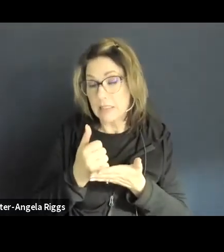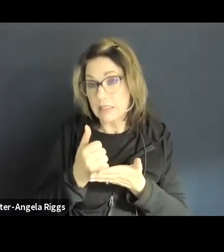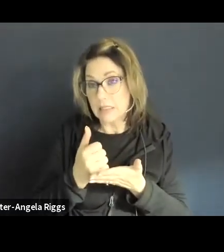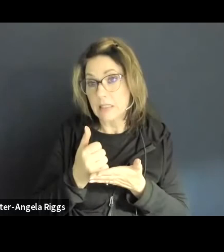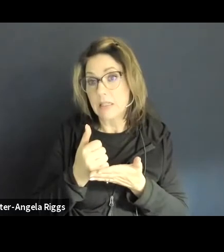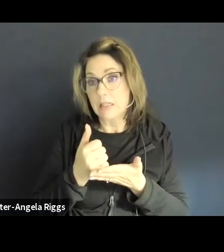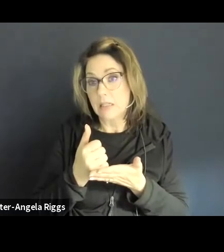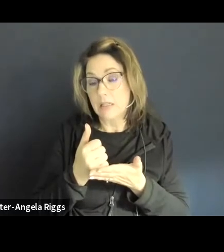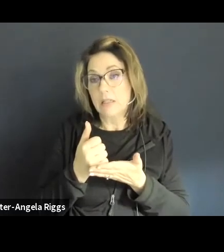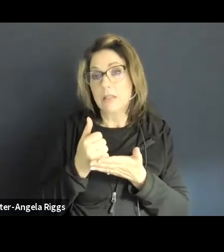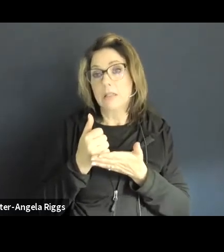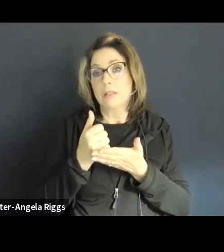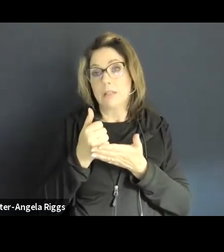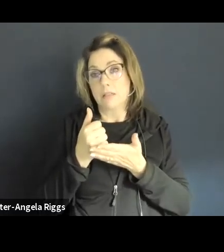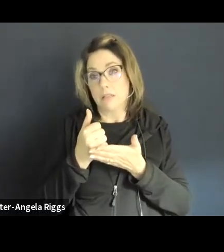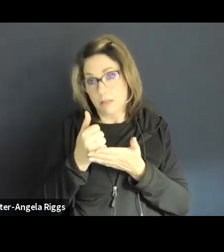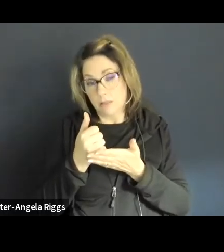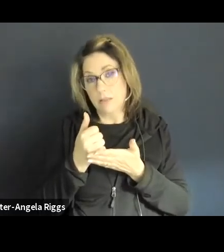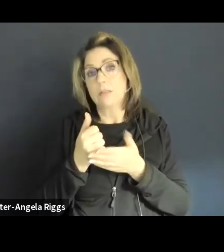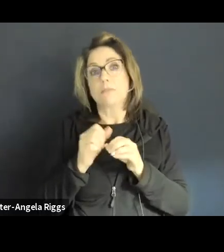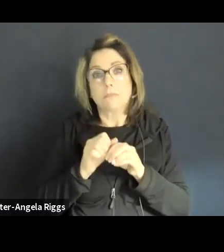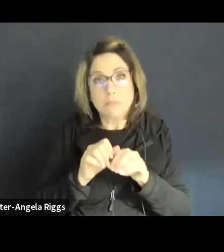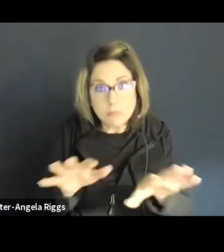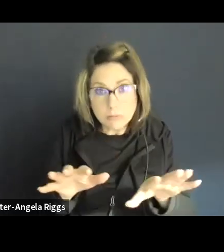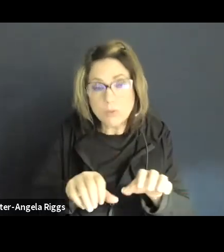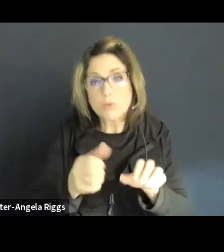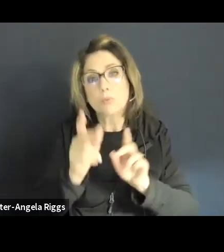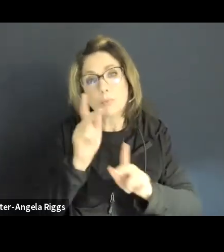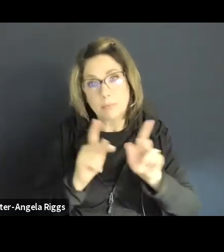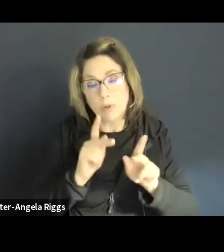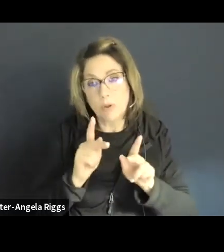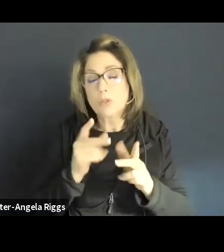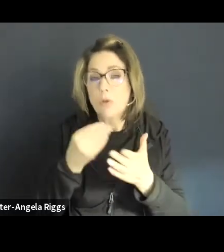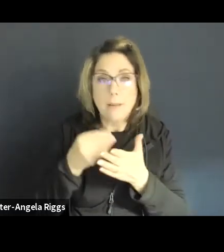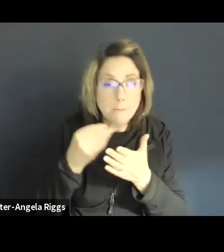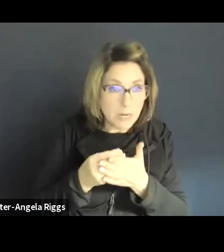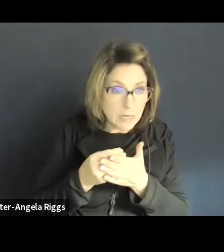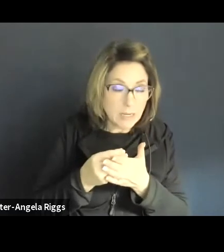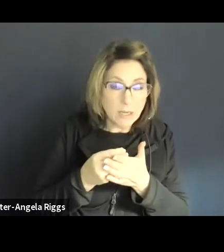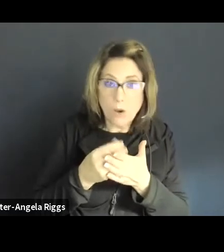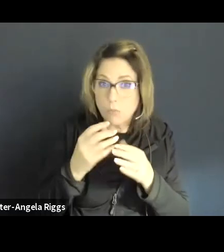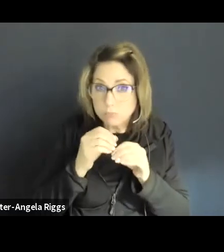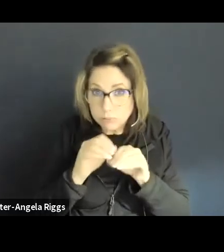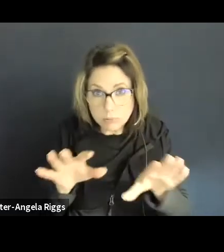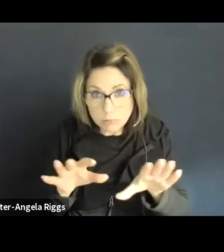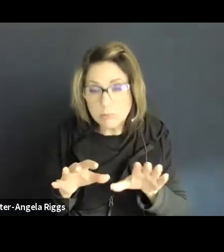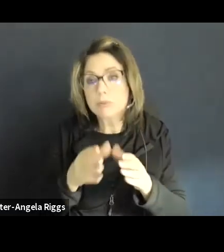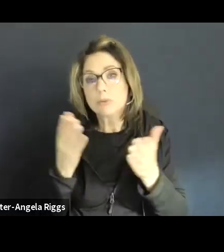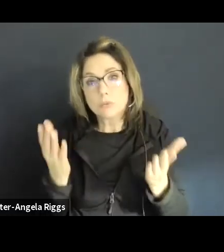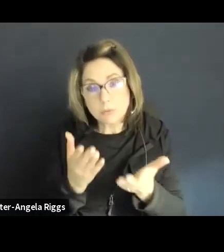into the field, to get that money out there, to promote